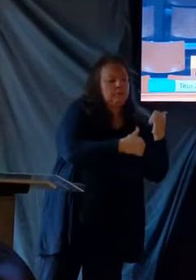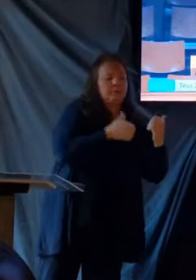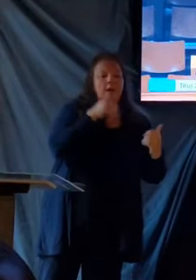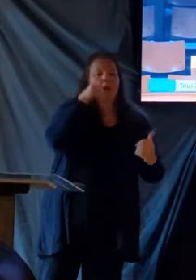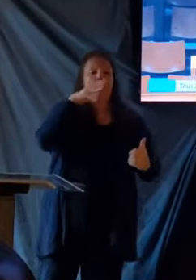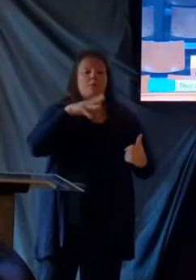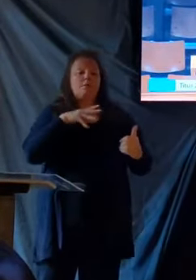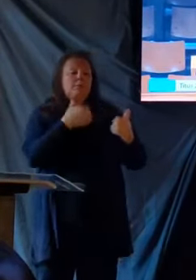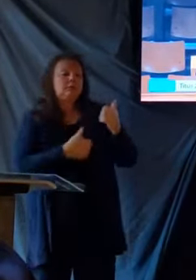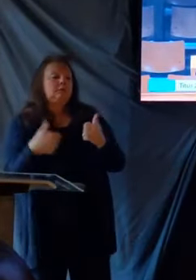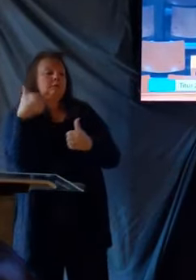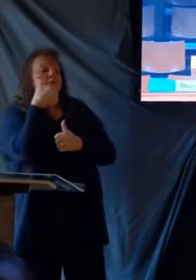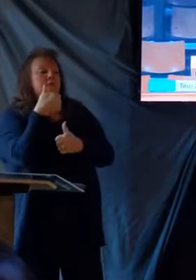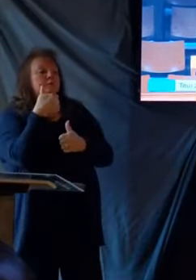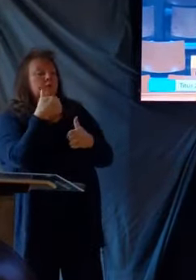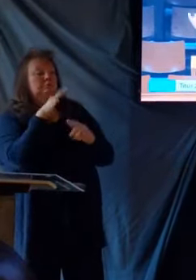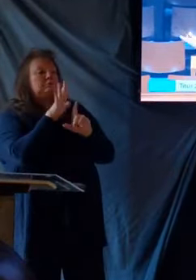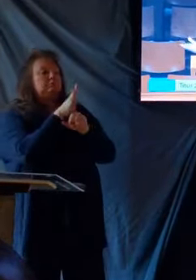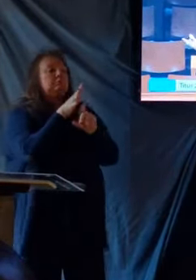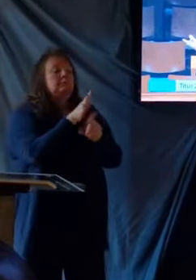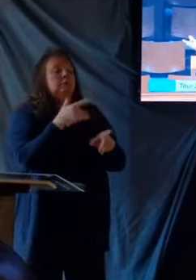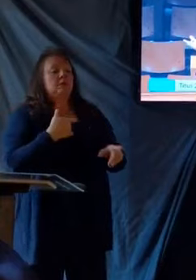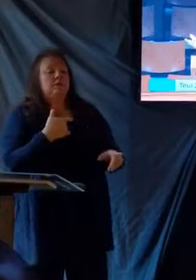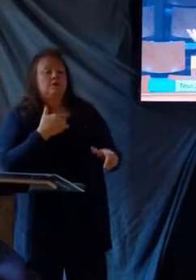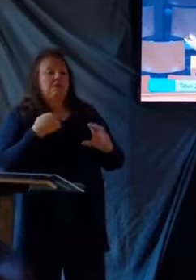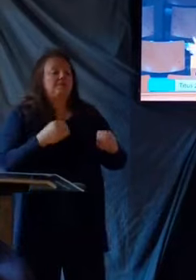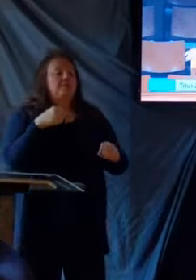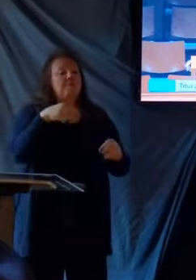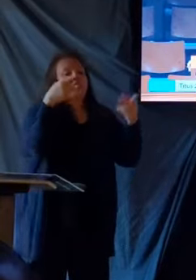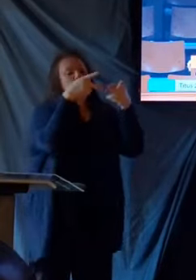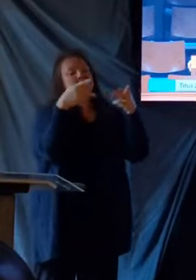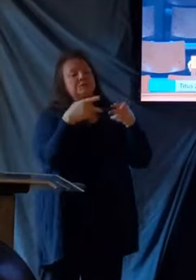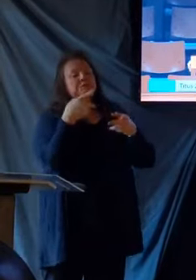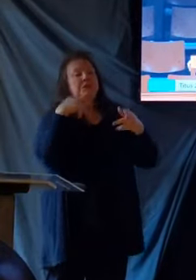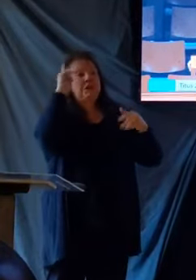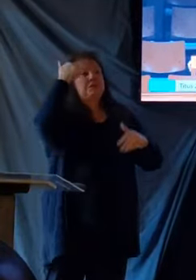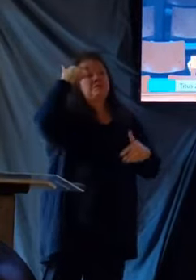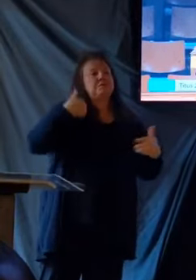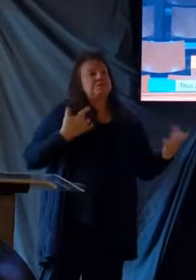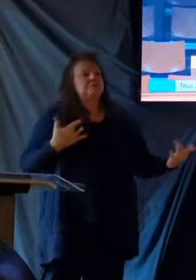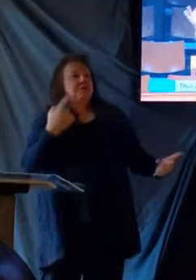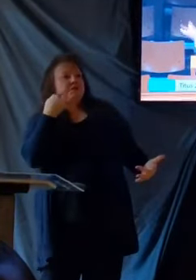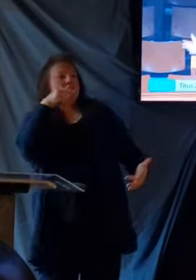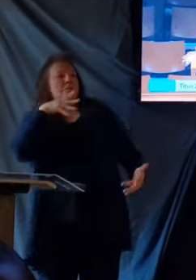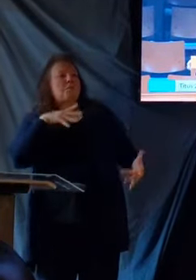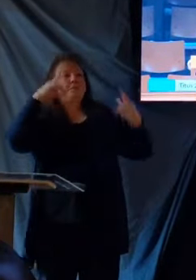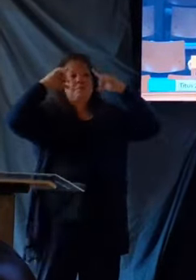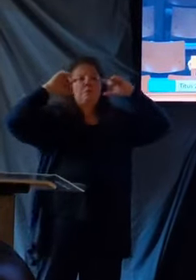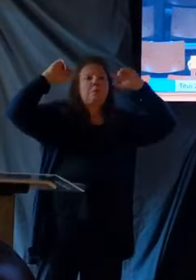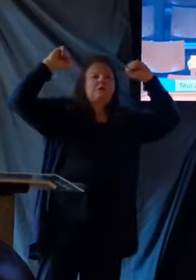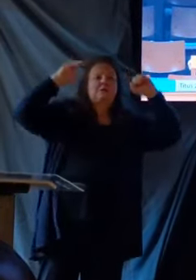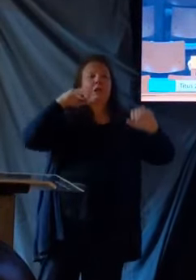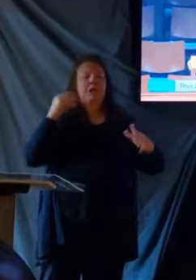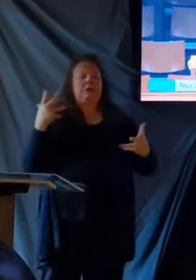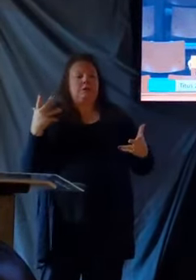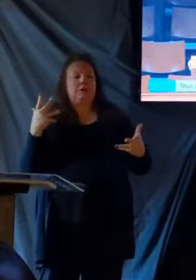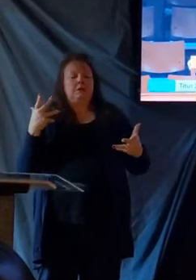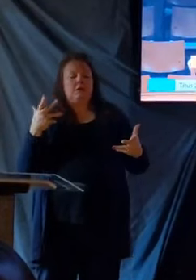how the woman ought to be in, and oh, we don't have anybody in this position in government. We're still waiting to have a woman be president,